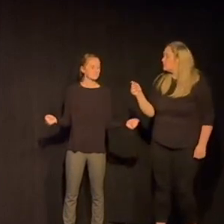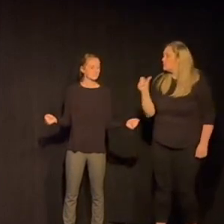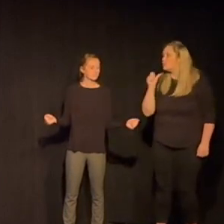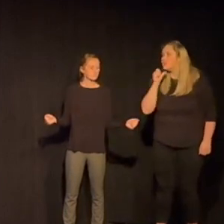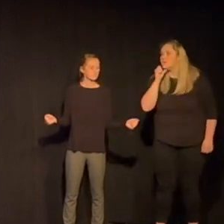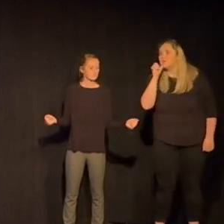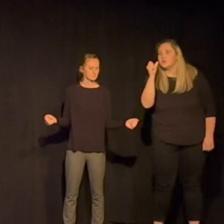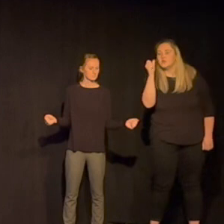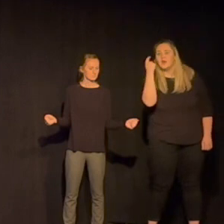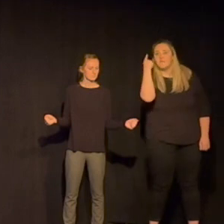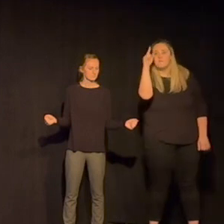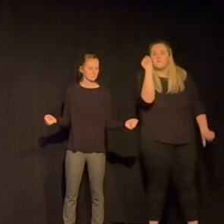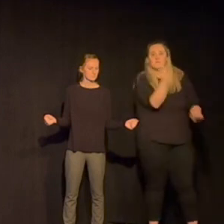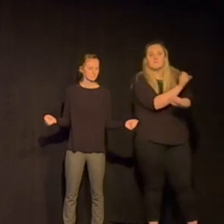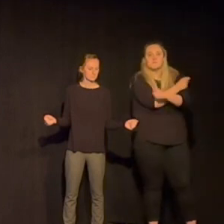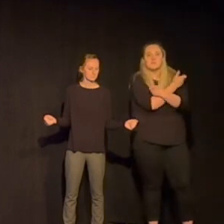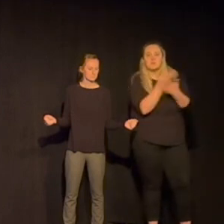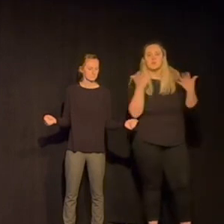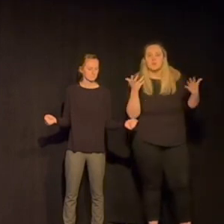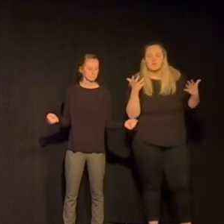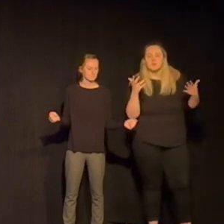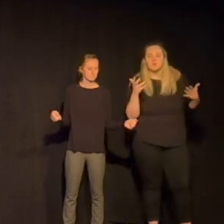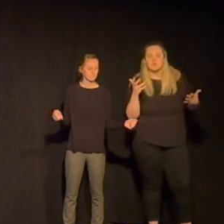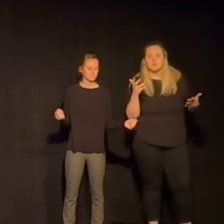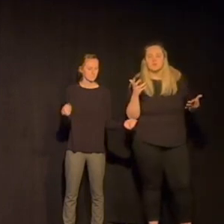Not for anyone. Your father.